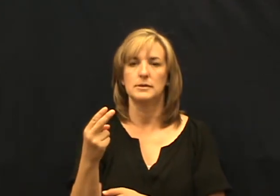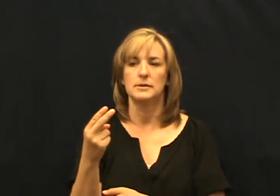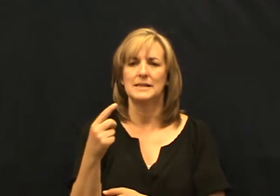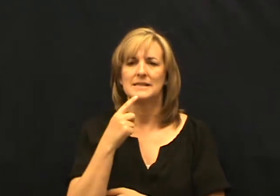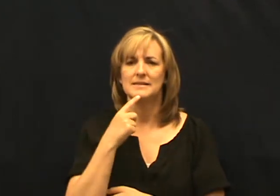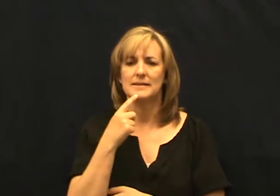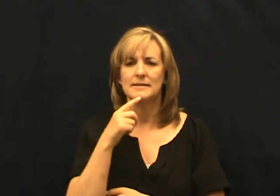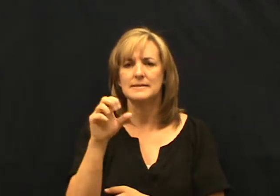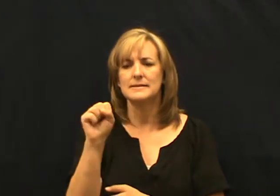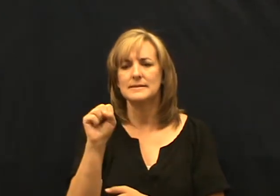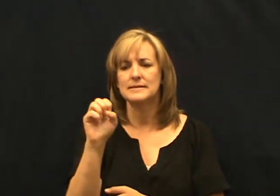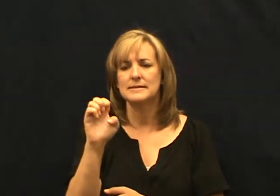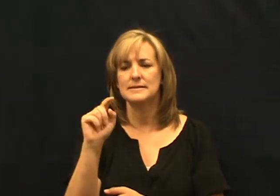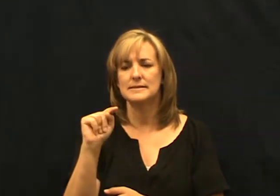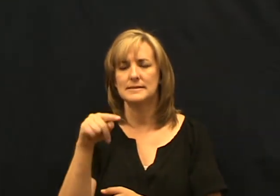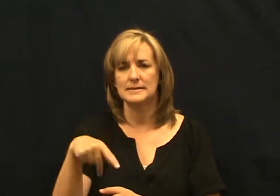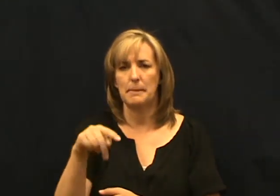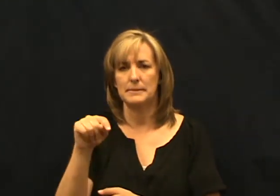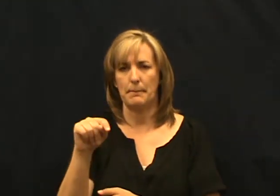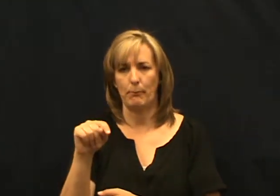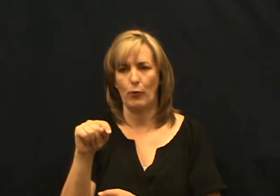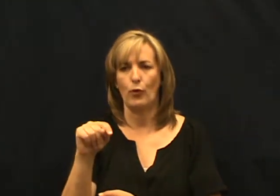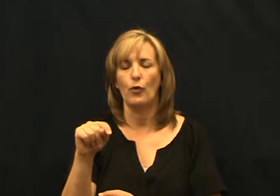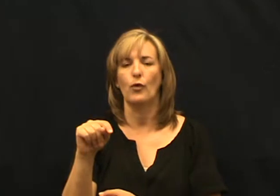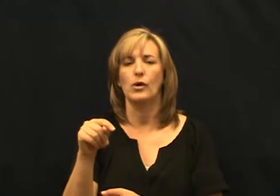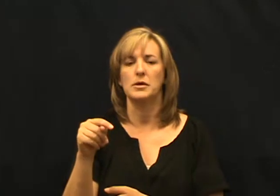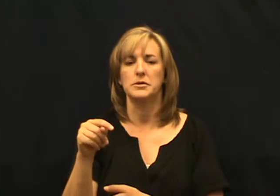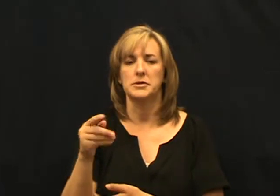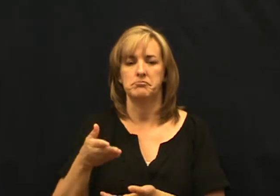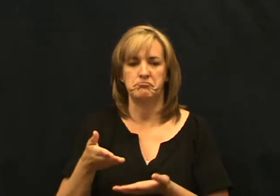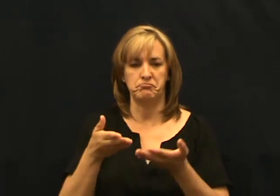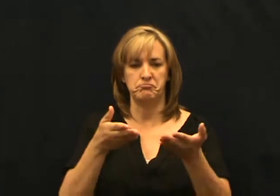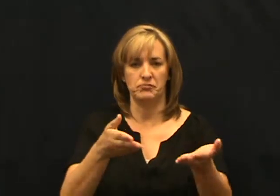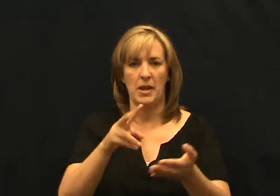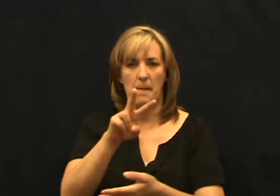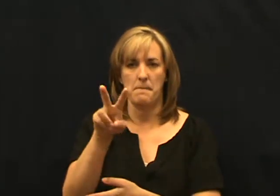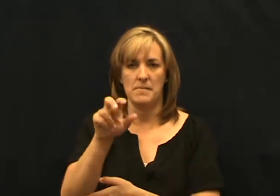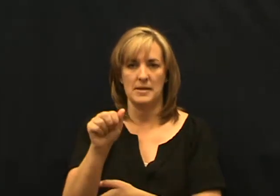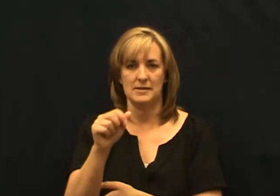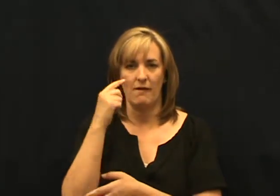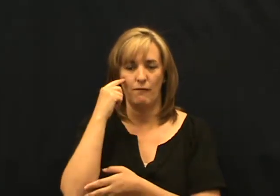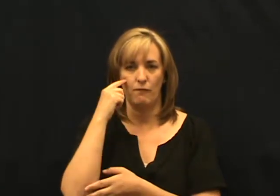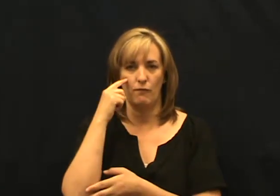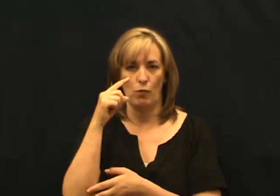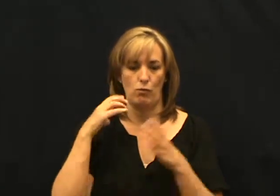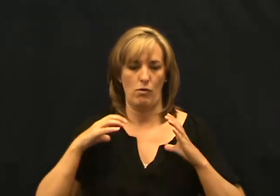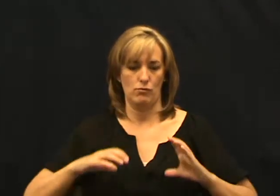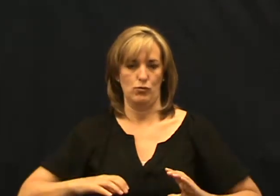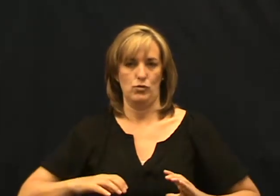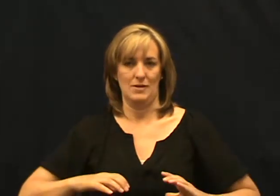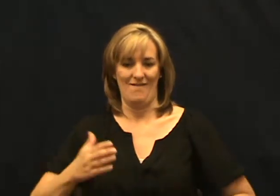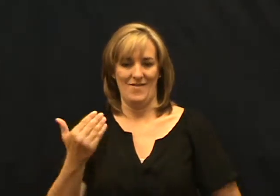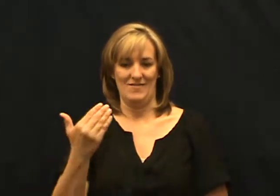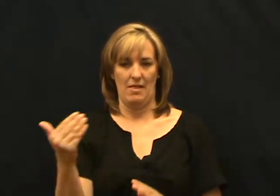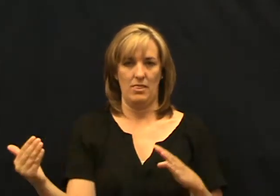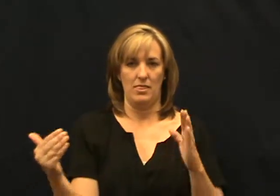Roma, our company, delivered pizza to customers for $15,000 in cash. So think about it in terms